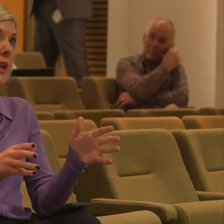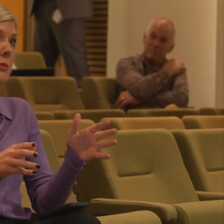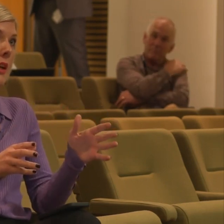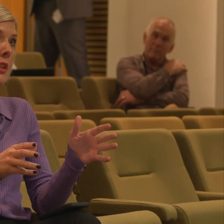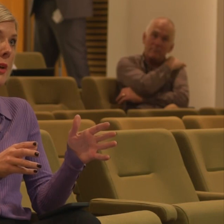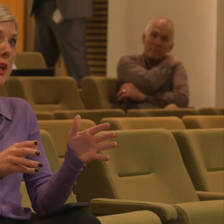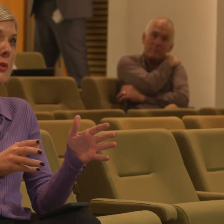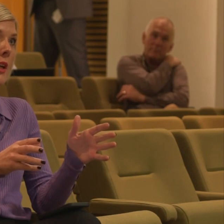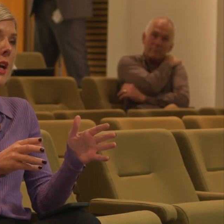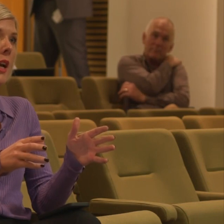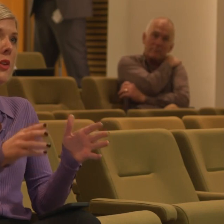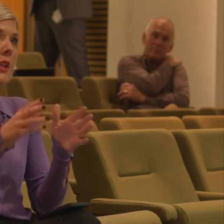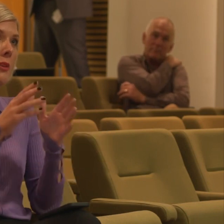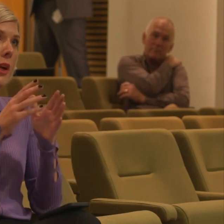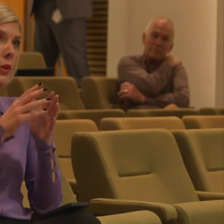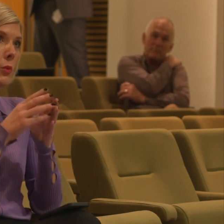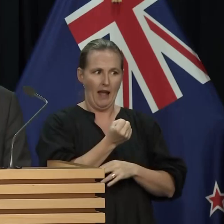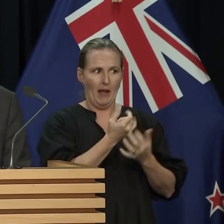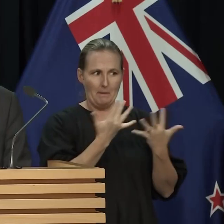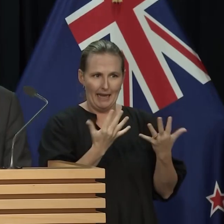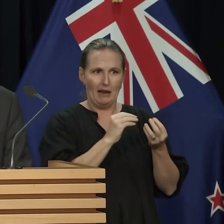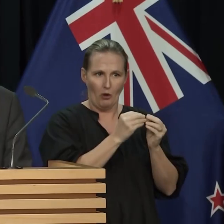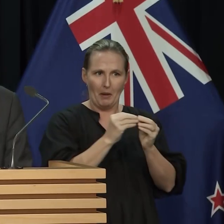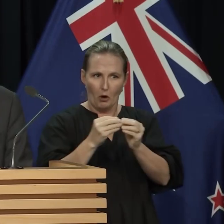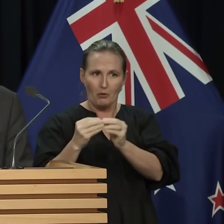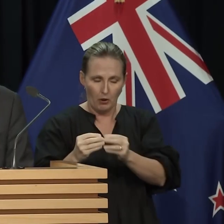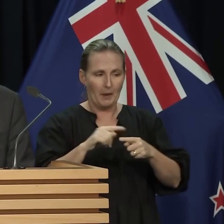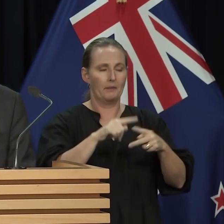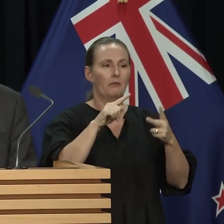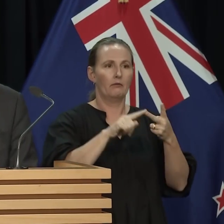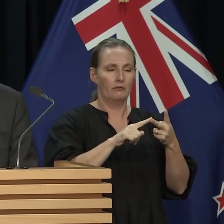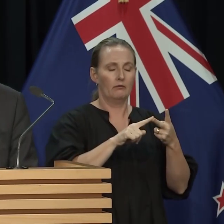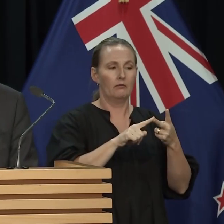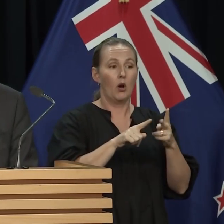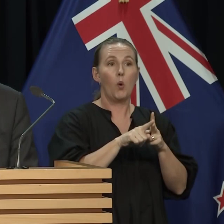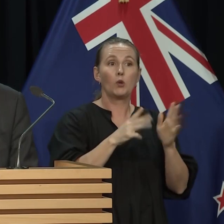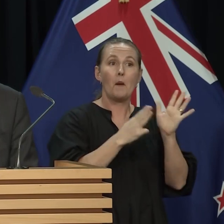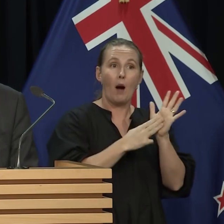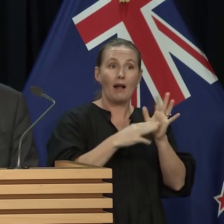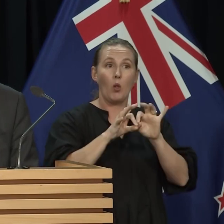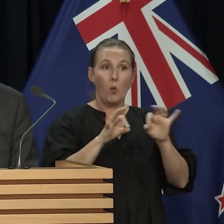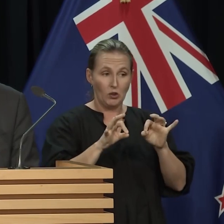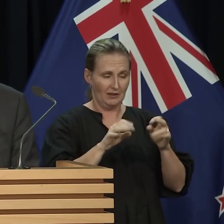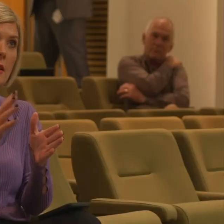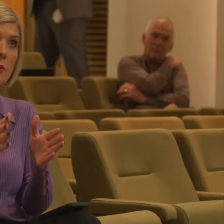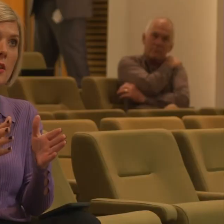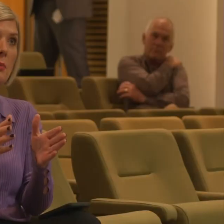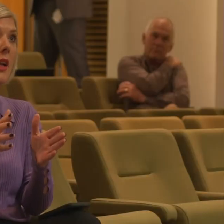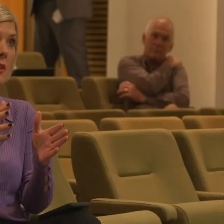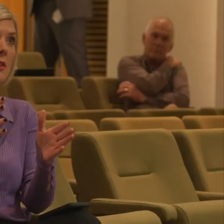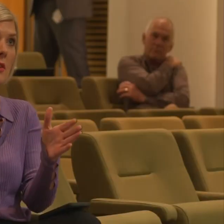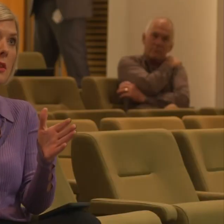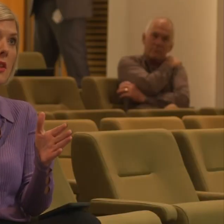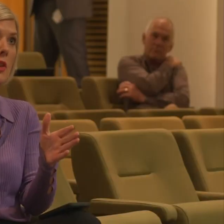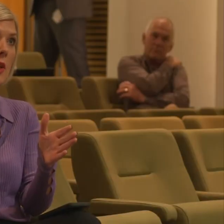being red flags about his behaviour. You then have Michael Wood, multiple chances despite multiple red flags. Now we have Kitty Allen in a different